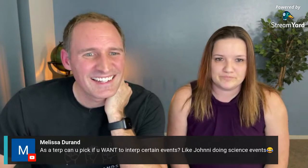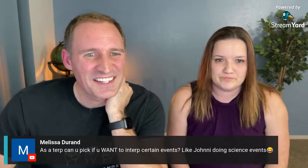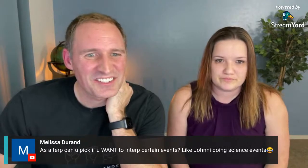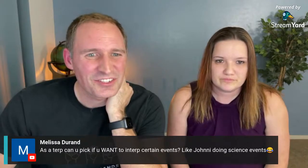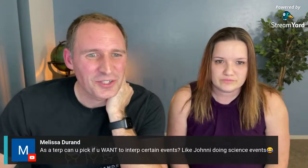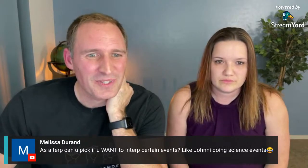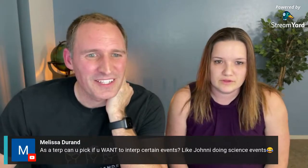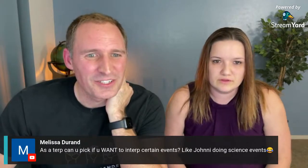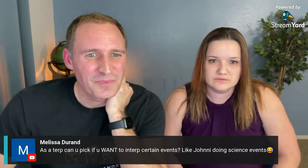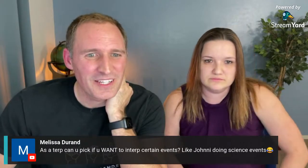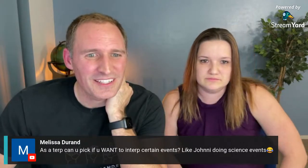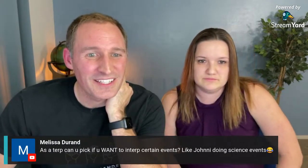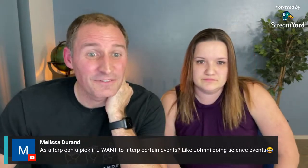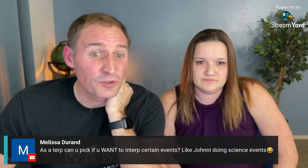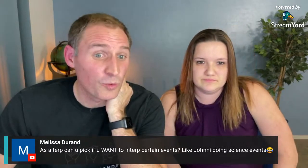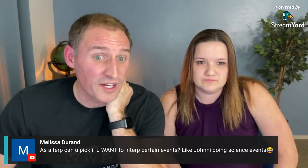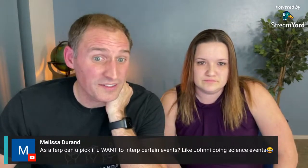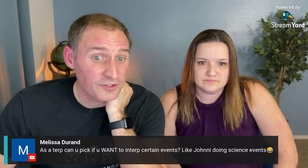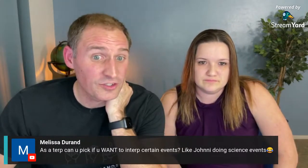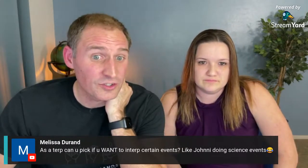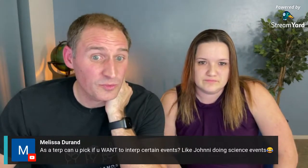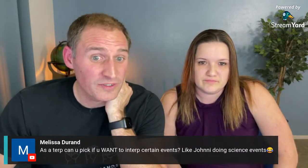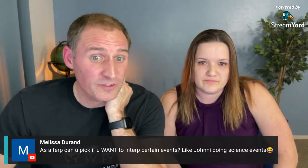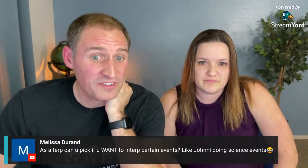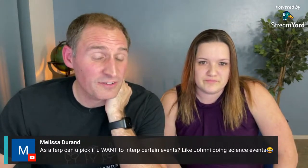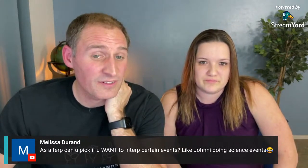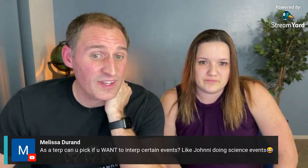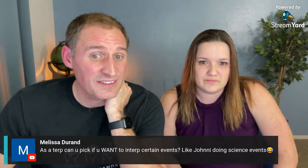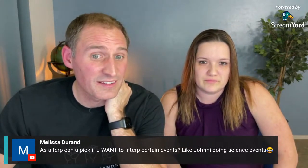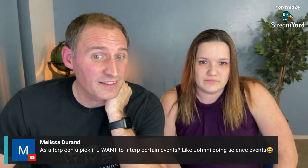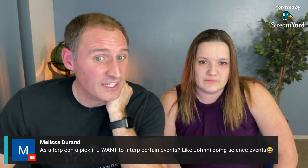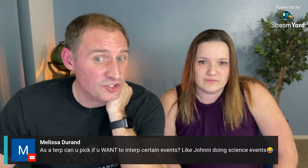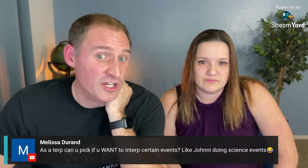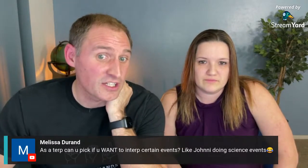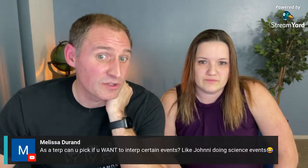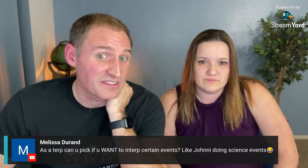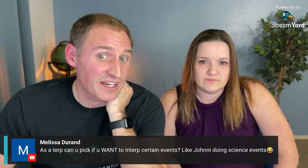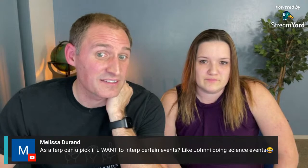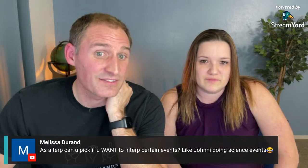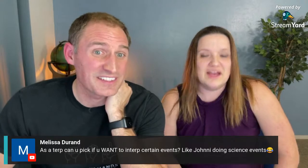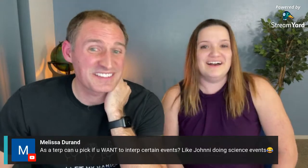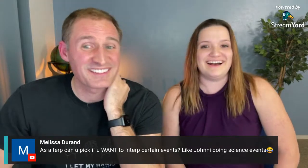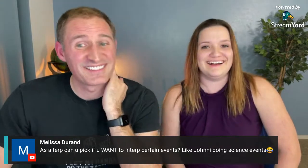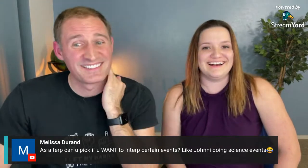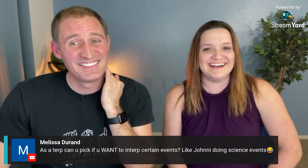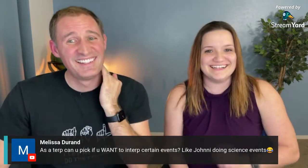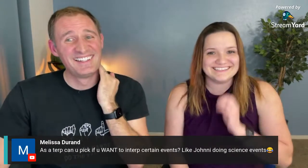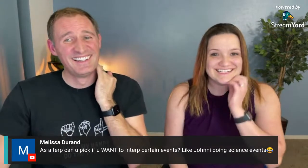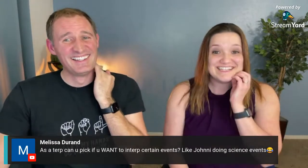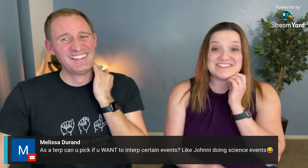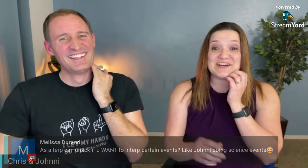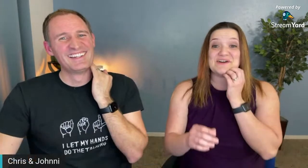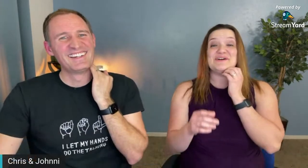As a terp, can you pick if you want to interpret for certain events, like Johnny doing science events? So,